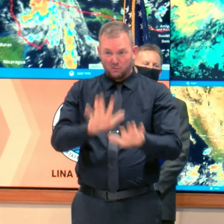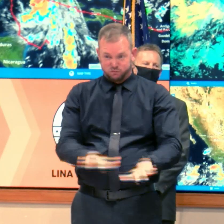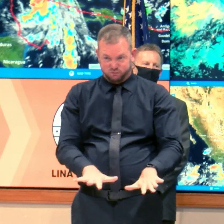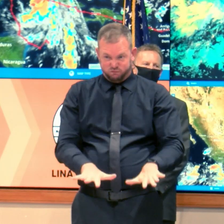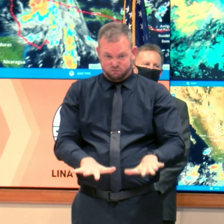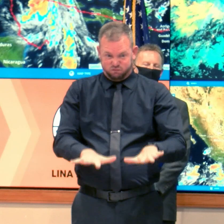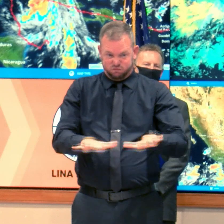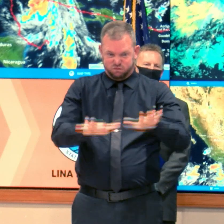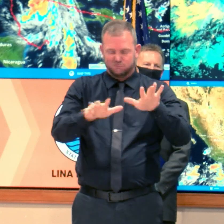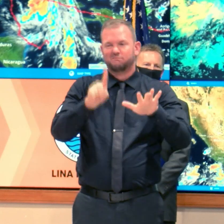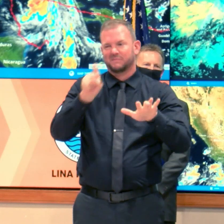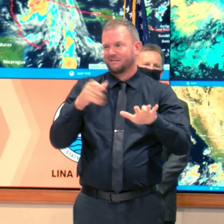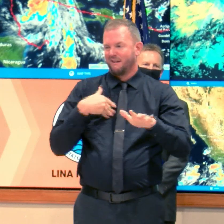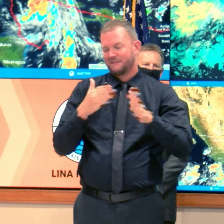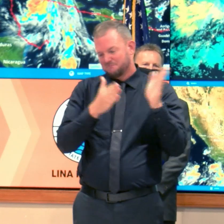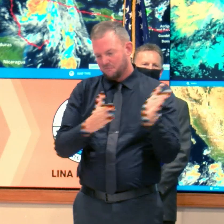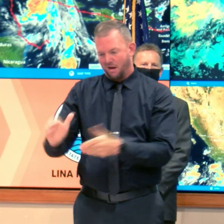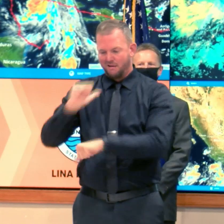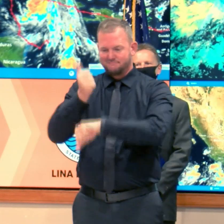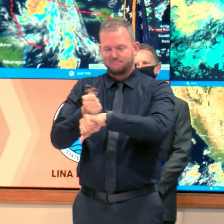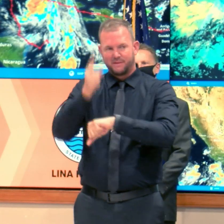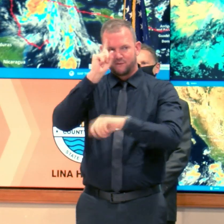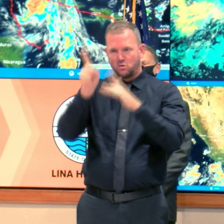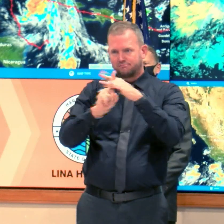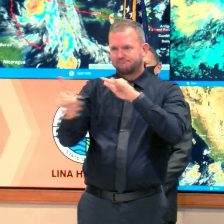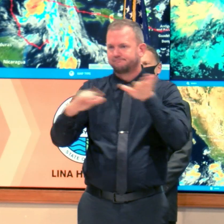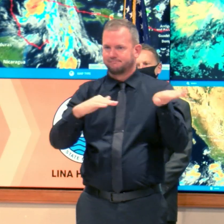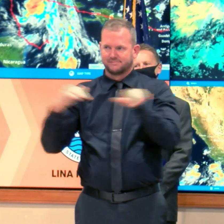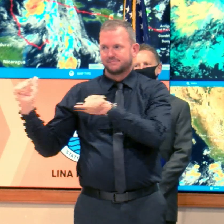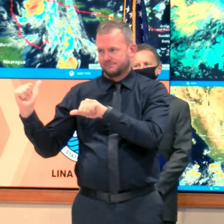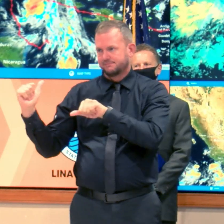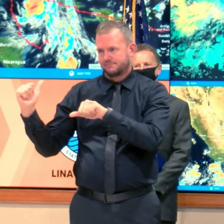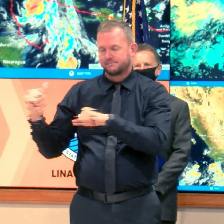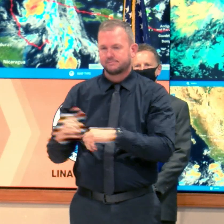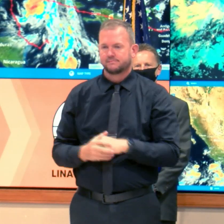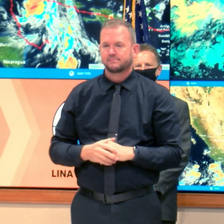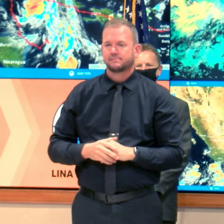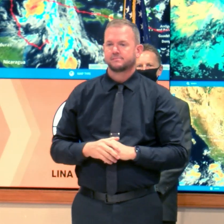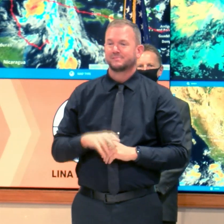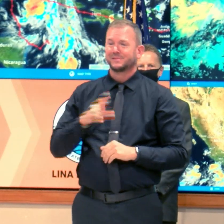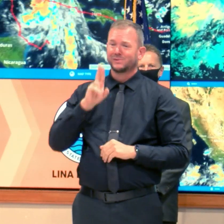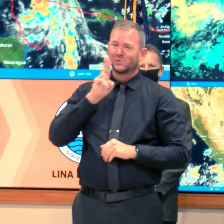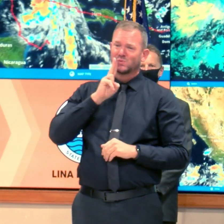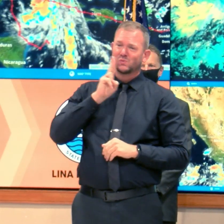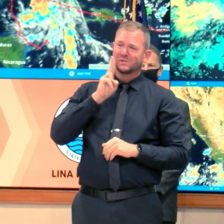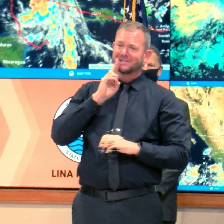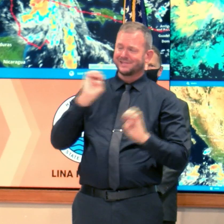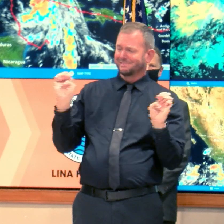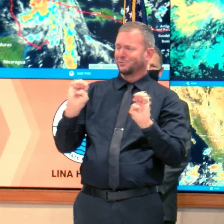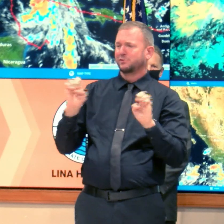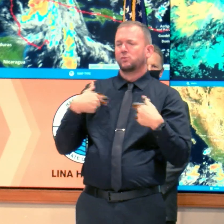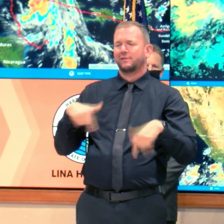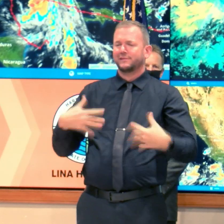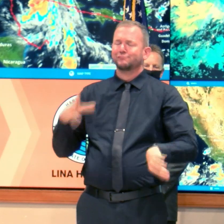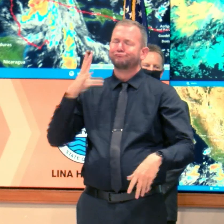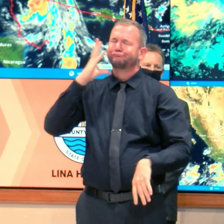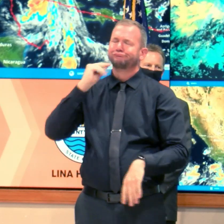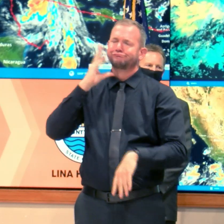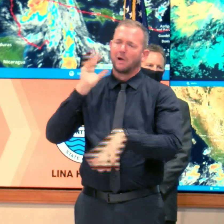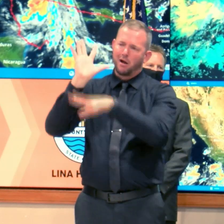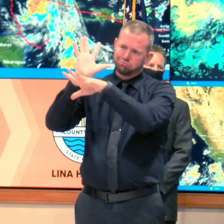take other steps. We're no strangers to emergencies here in Harris County. Since March, we've been activated